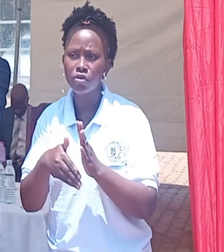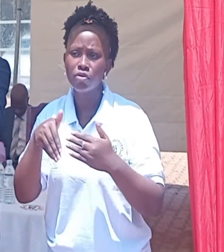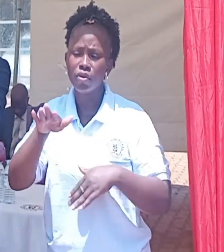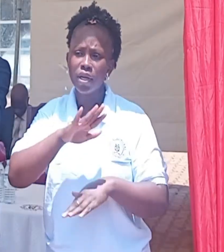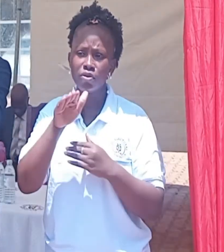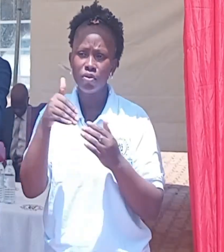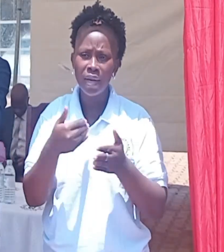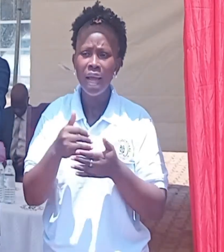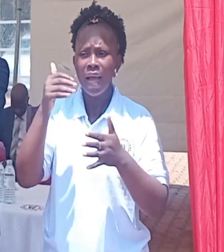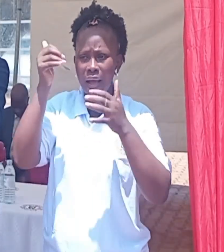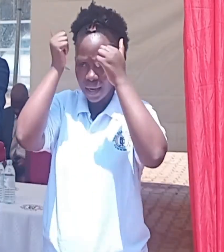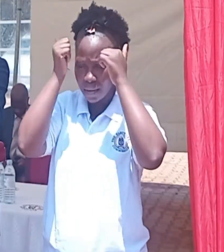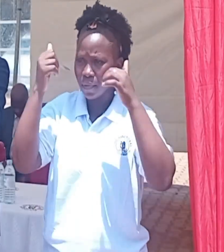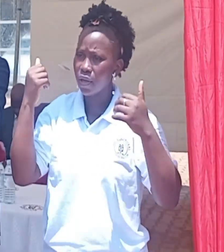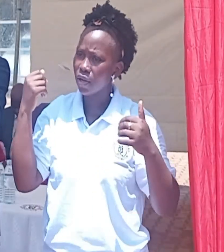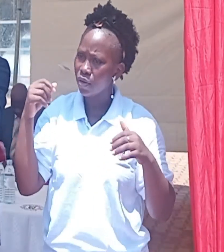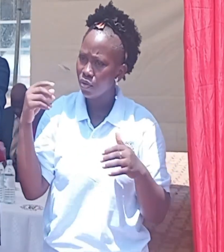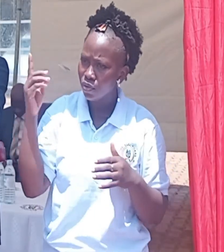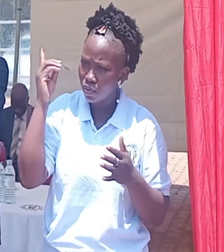zo z'obuyigirize zibulamu